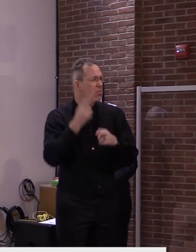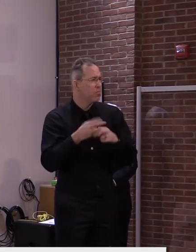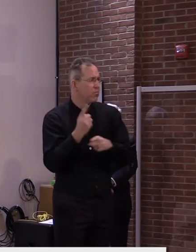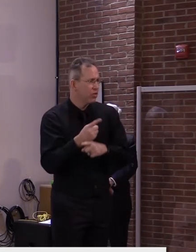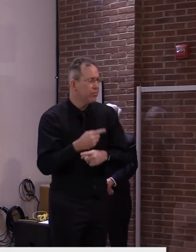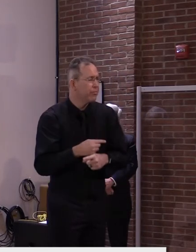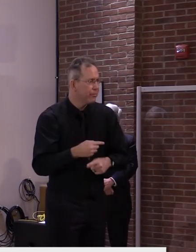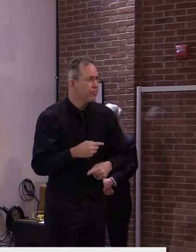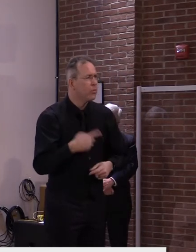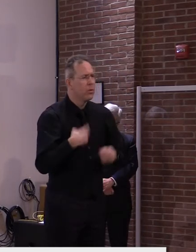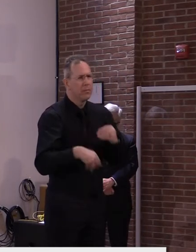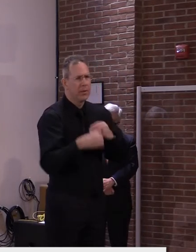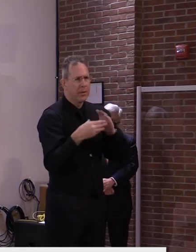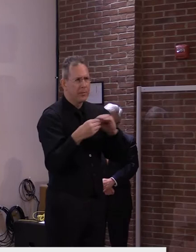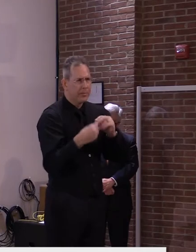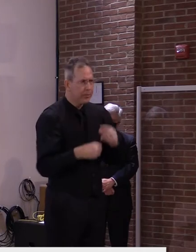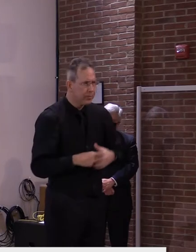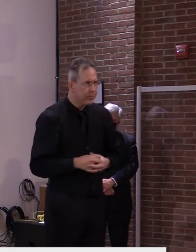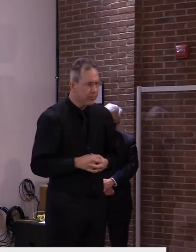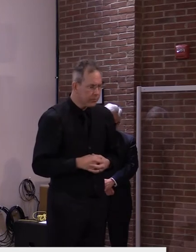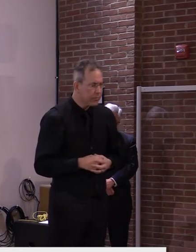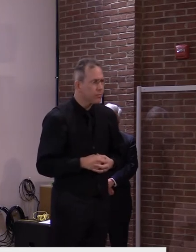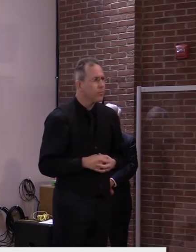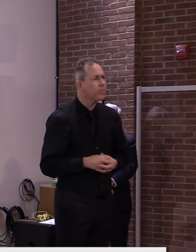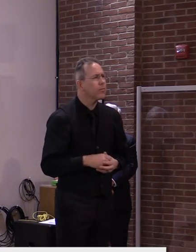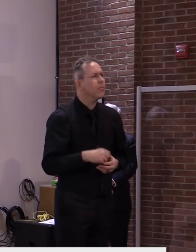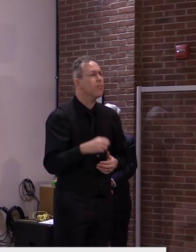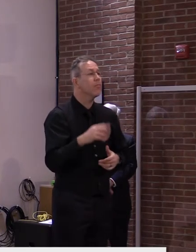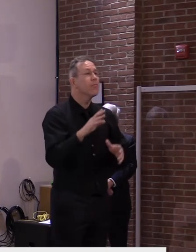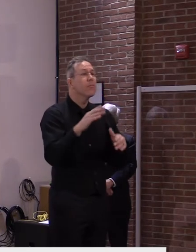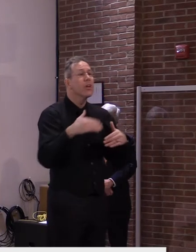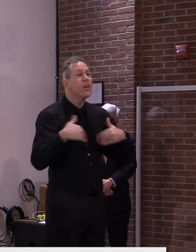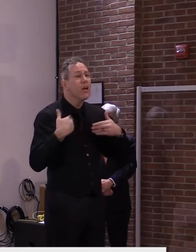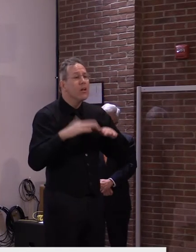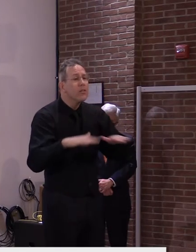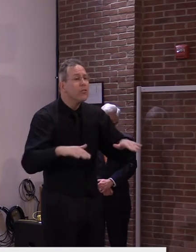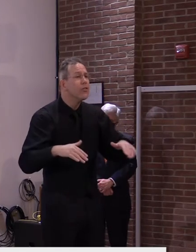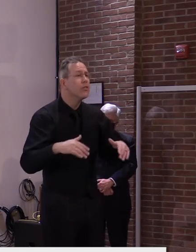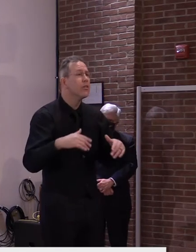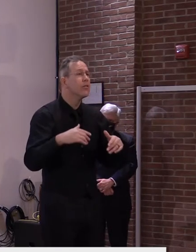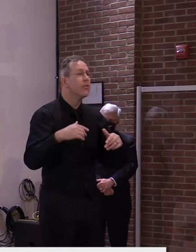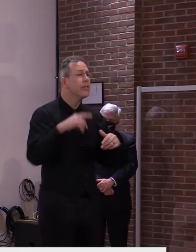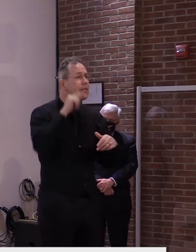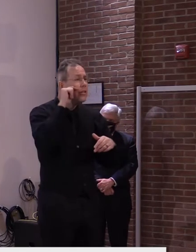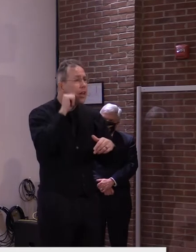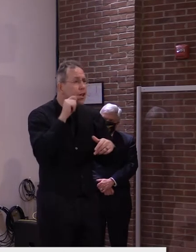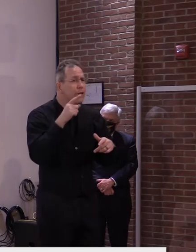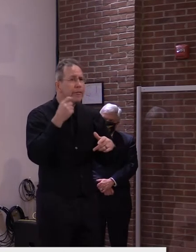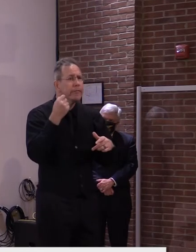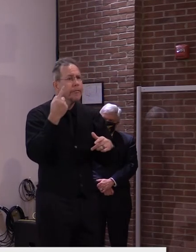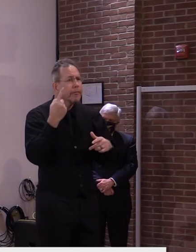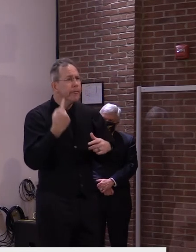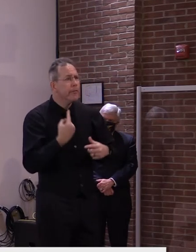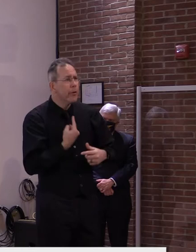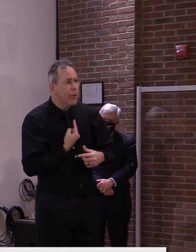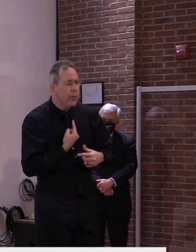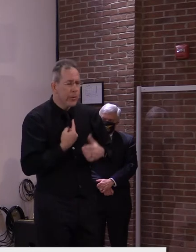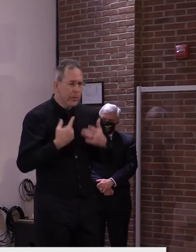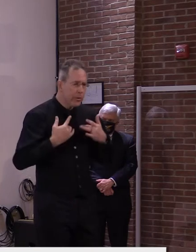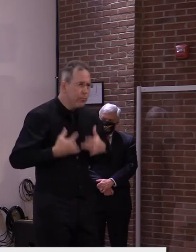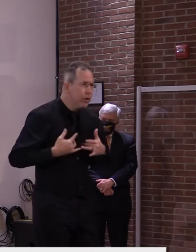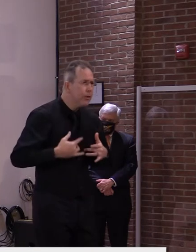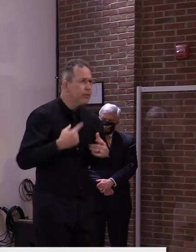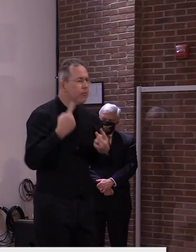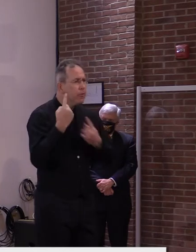the reality you speak of is quite clear and quite true, but the other reality is that we have a mental health system in Vermont that